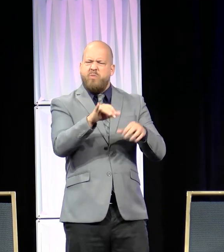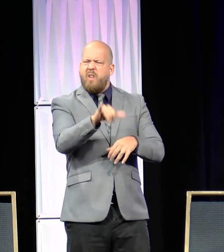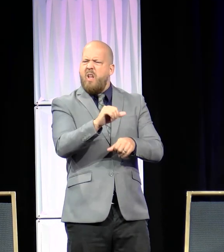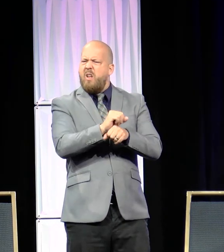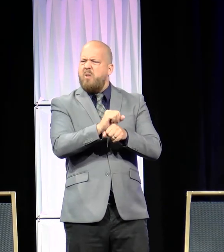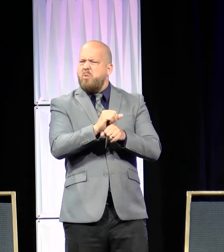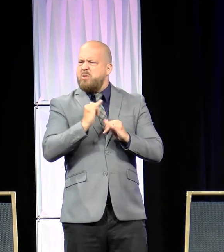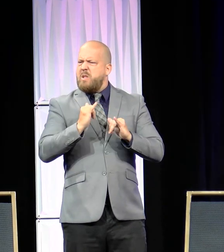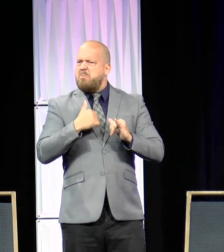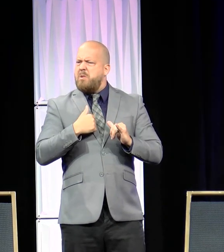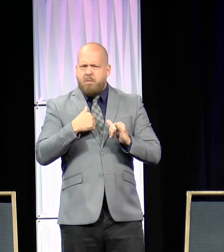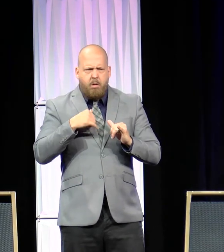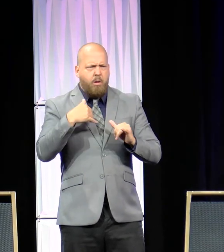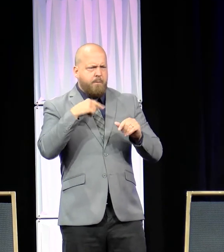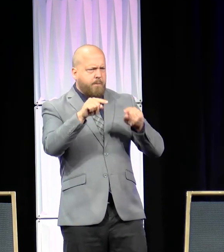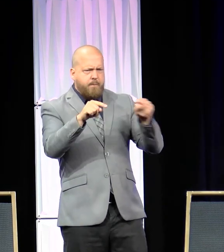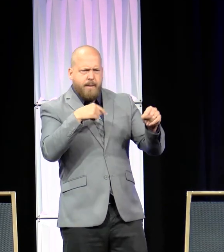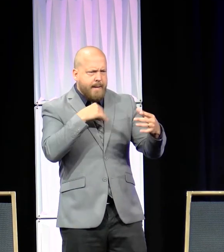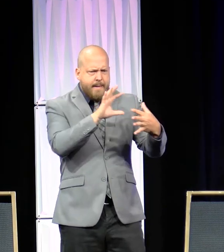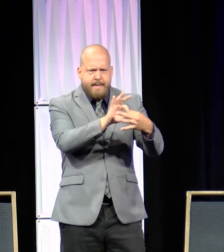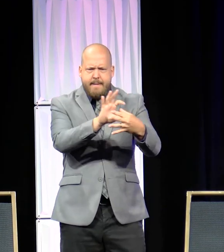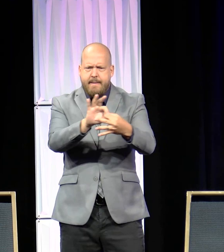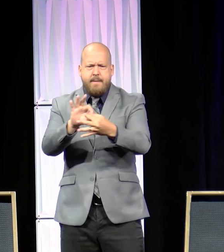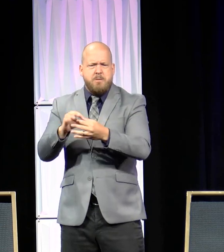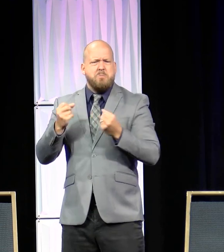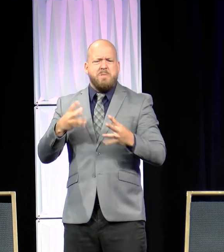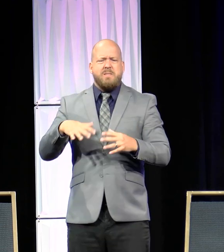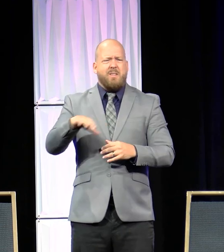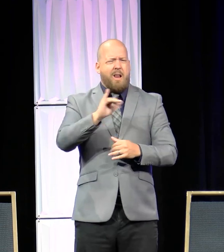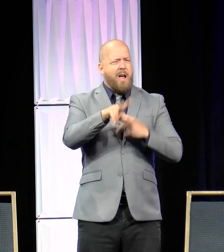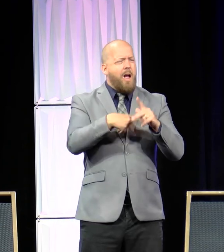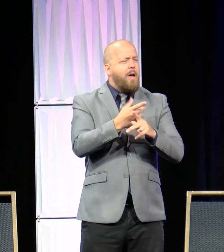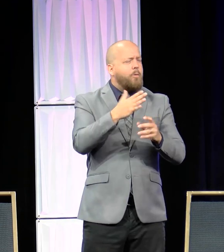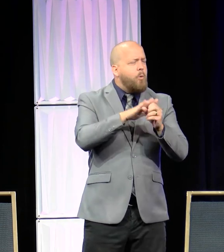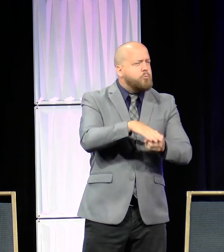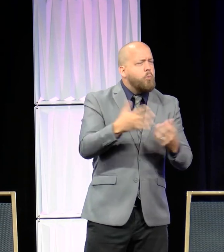know, various forms of oppression. So I would find myself in spaces with